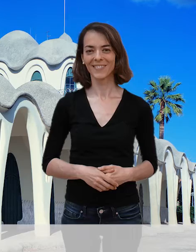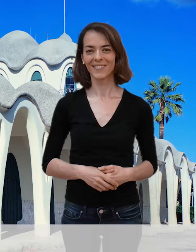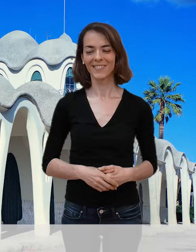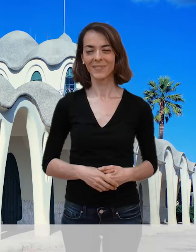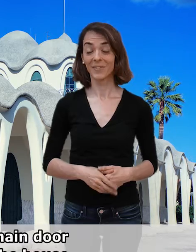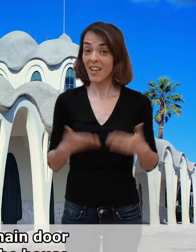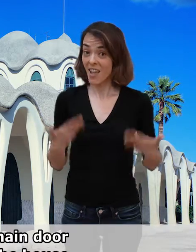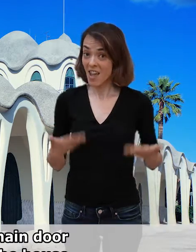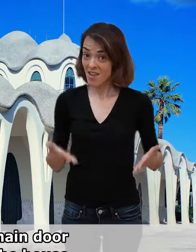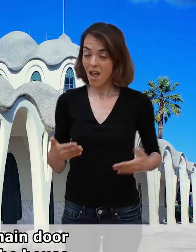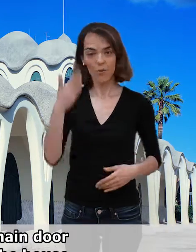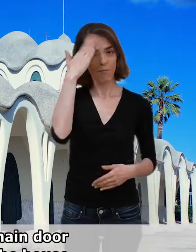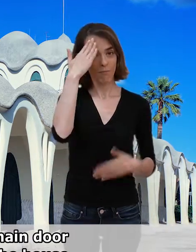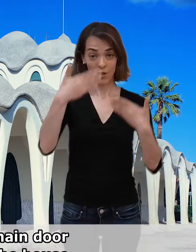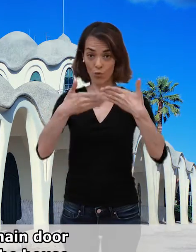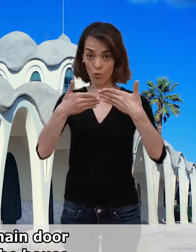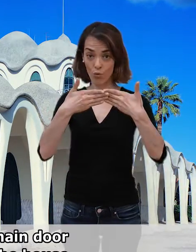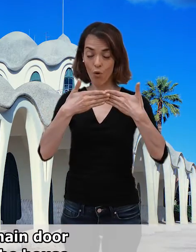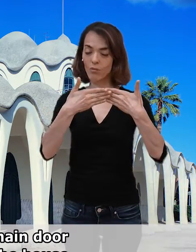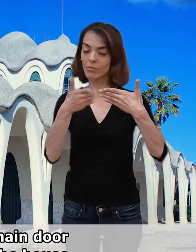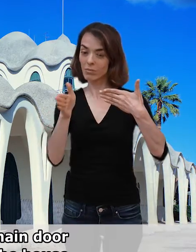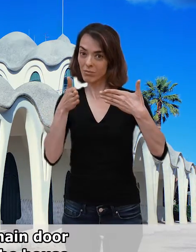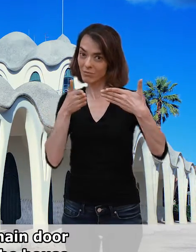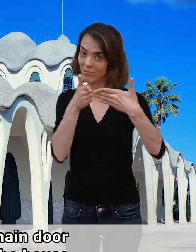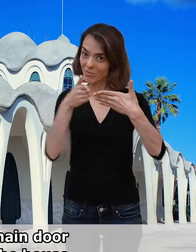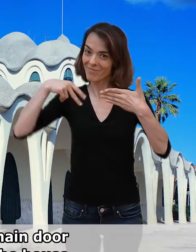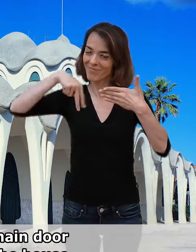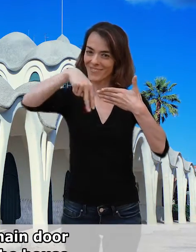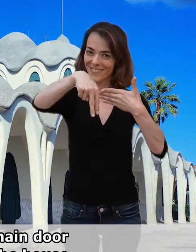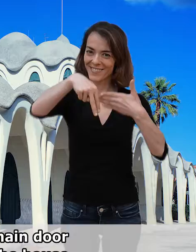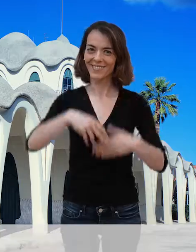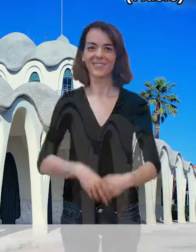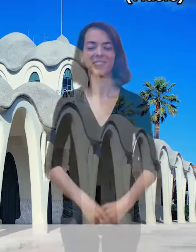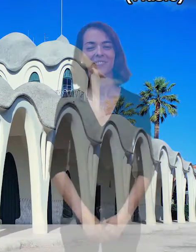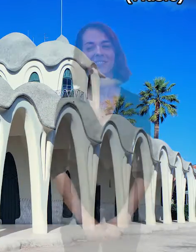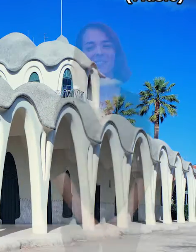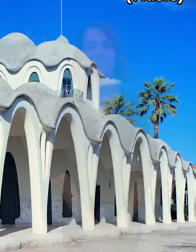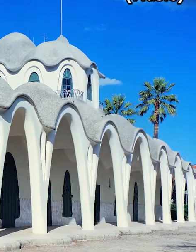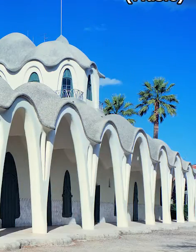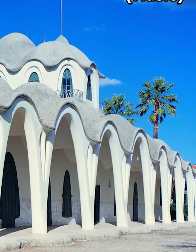Now let's go back to the main door, which will take you inside the house.